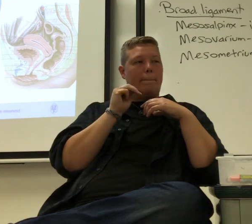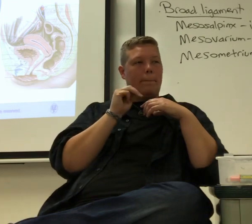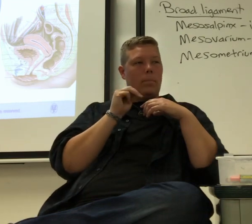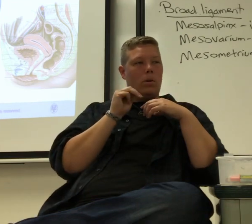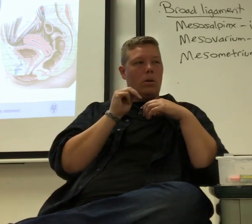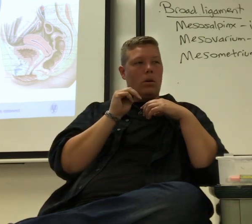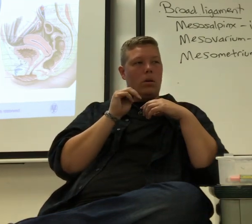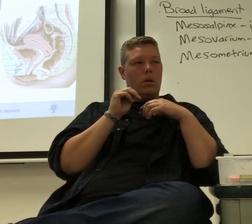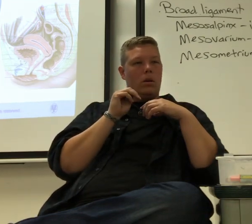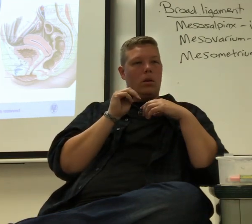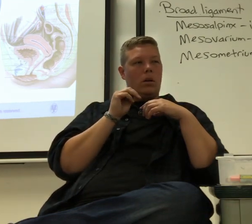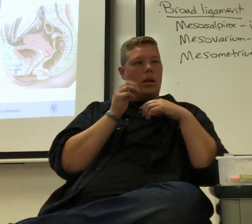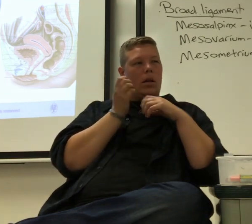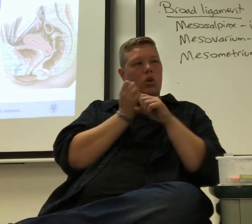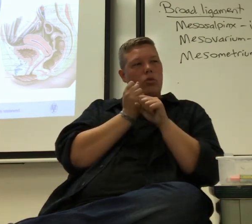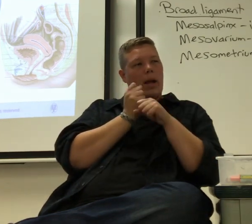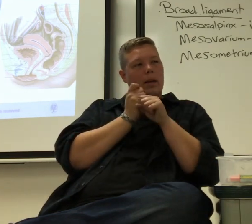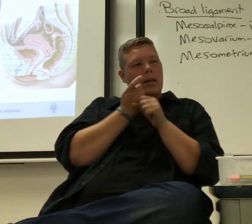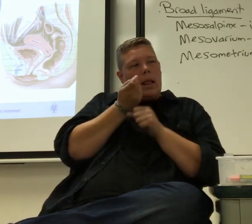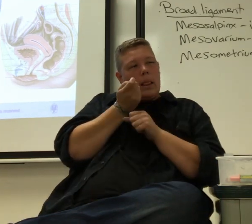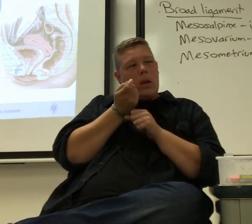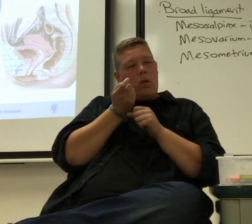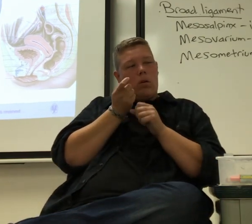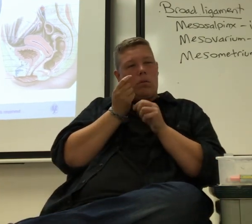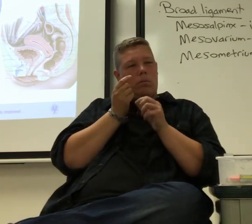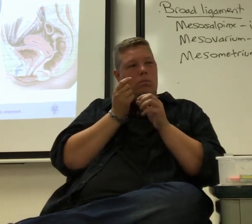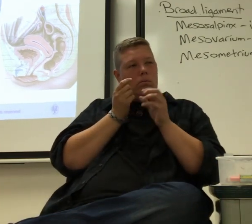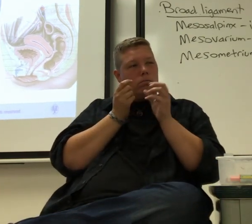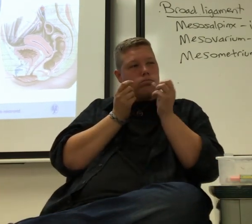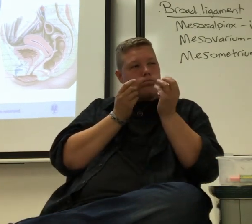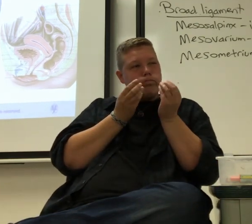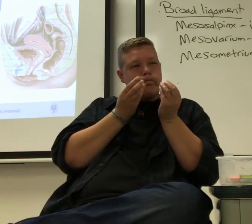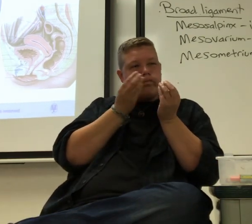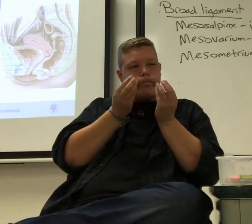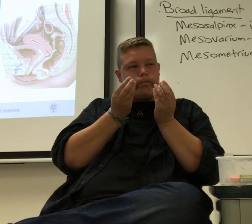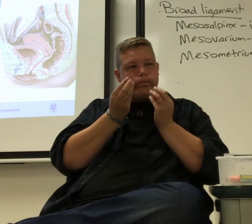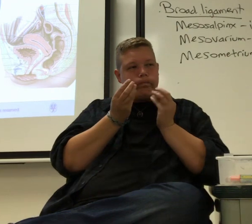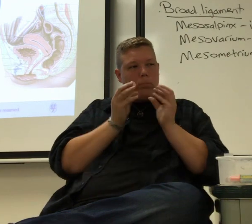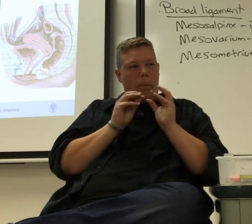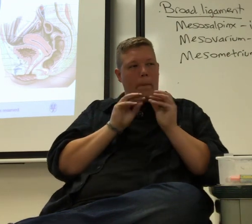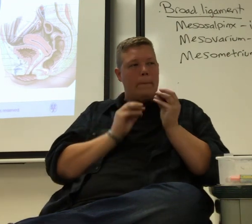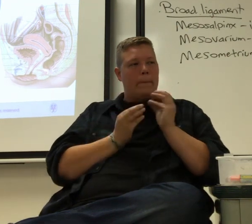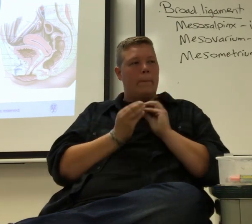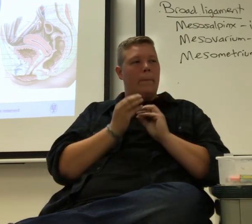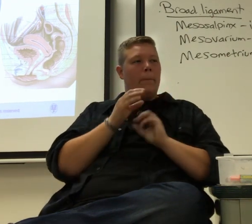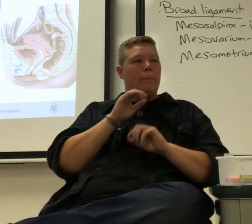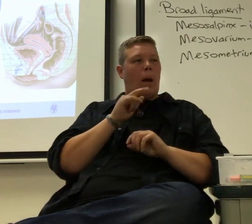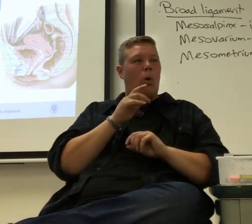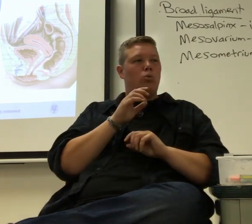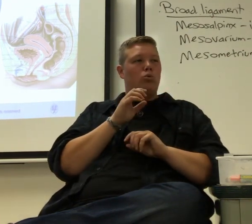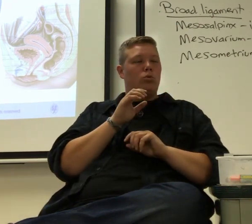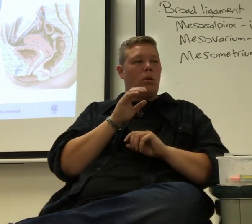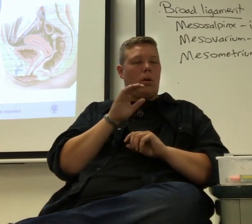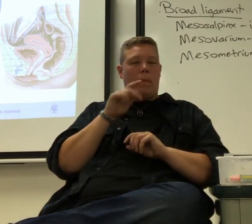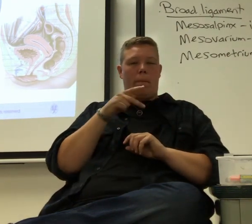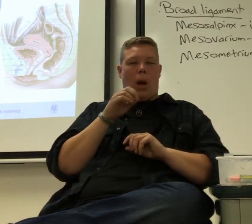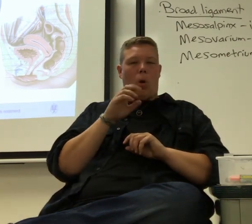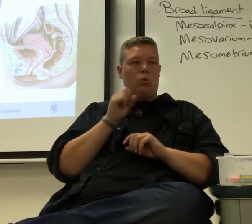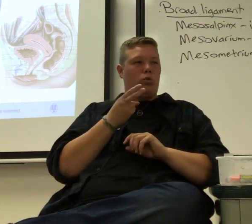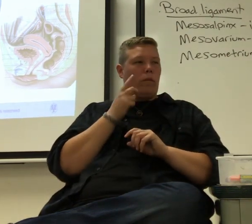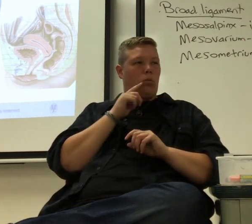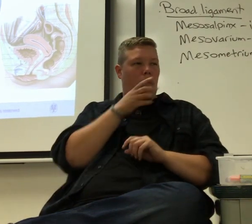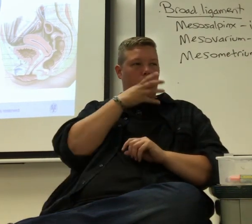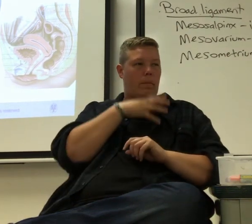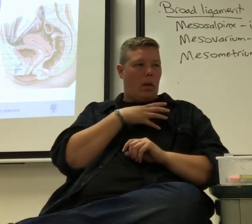it creates these little pouches in front and in back. And I teach these in the female, but not the male, because males do not